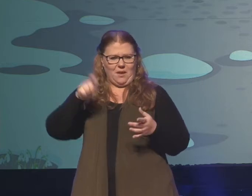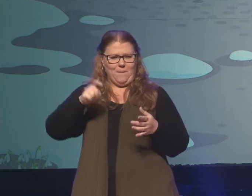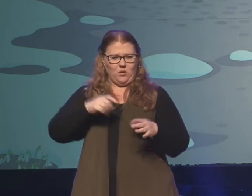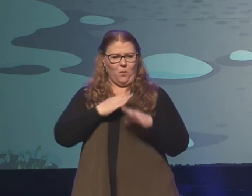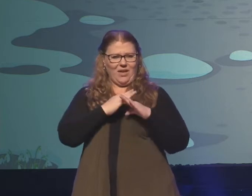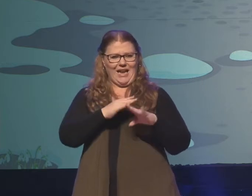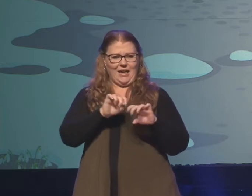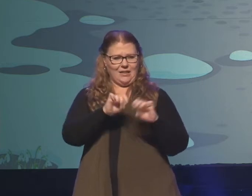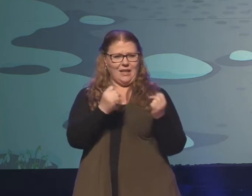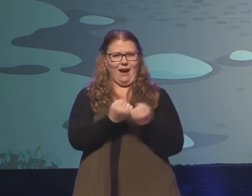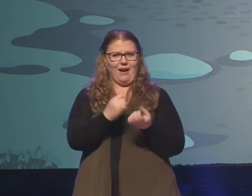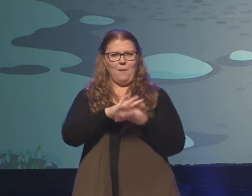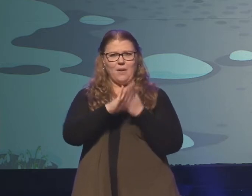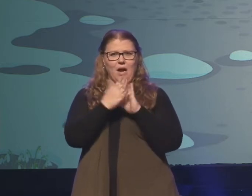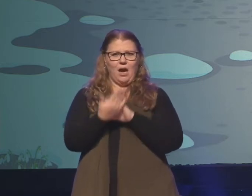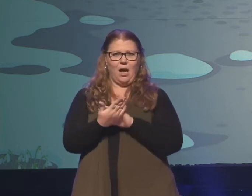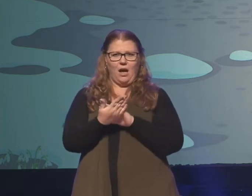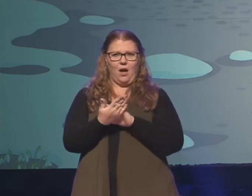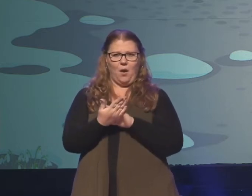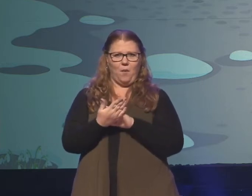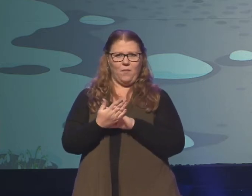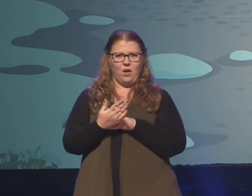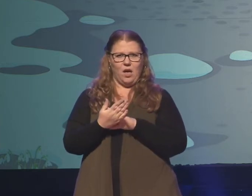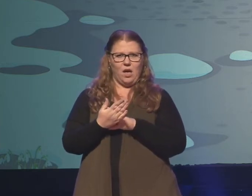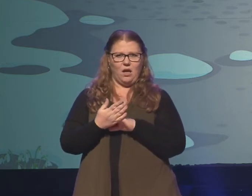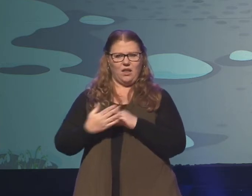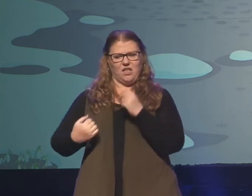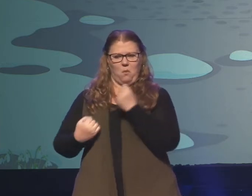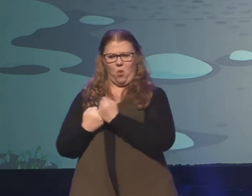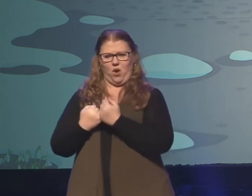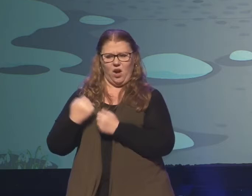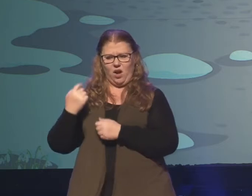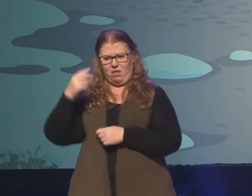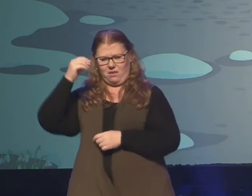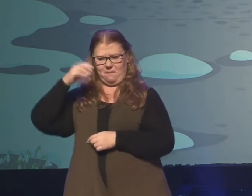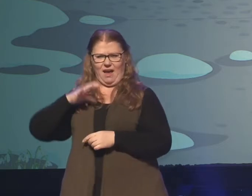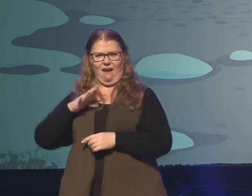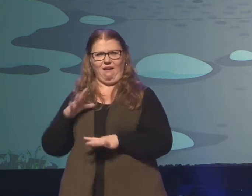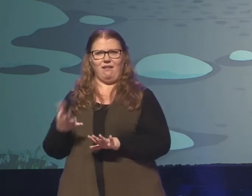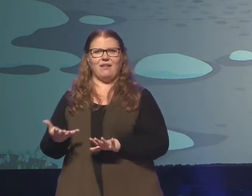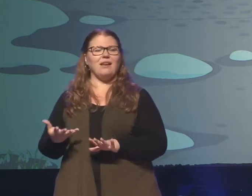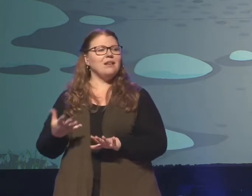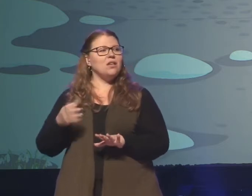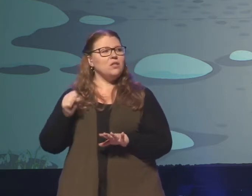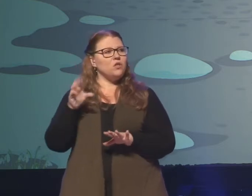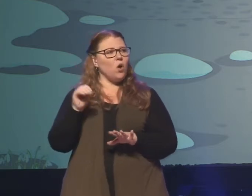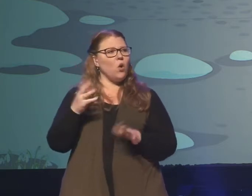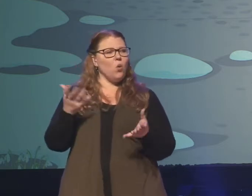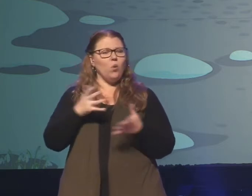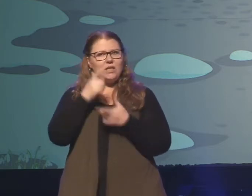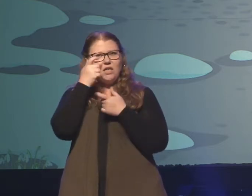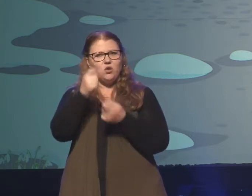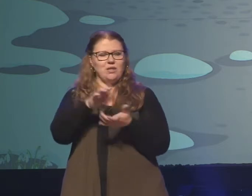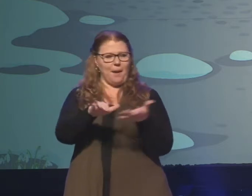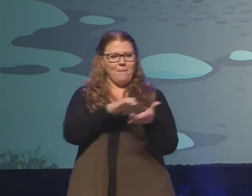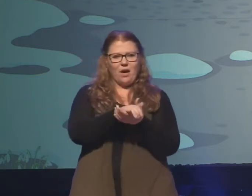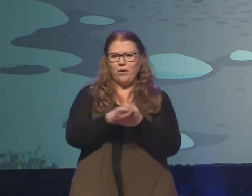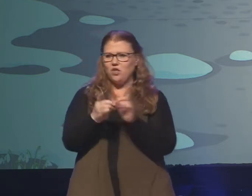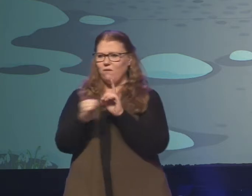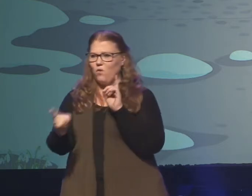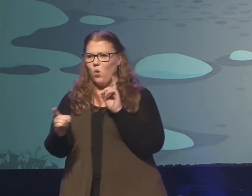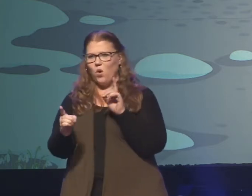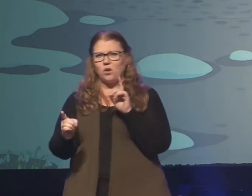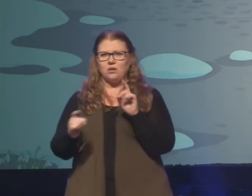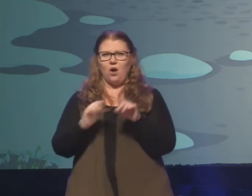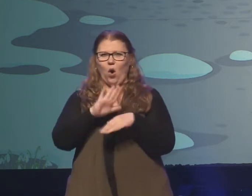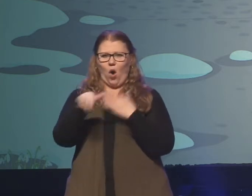society had actually become a very one-sided reality. And so here's what's interesting. Marriage and divorce and all these things that are